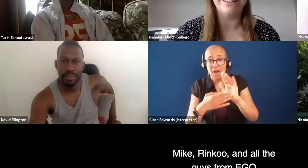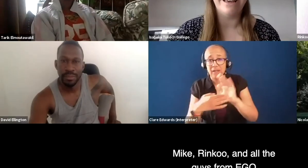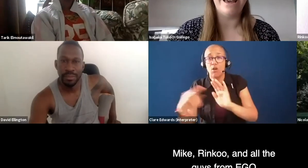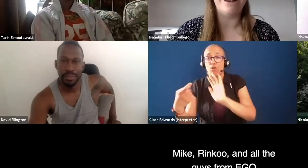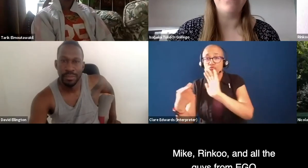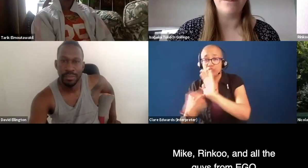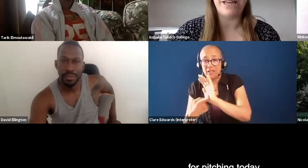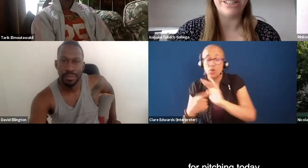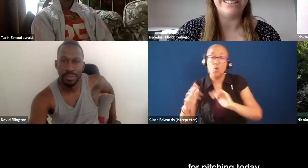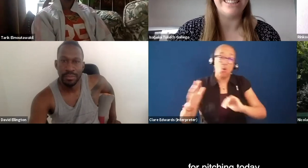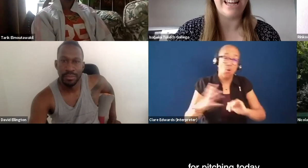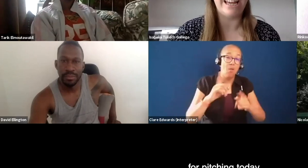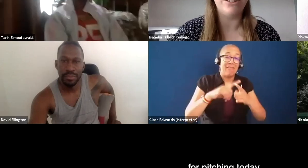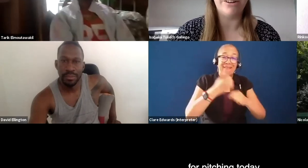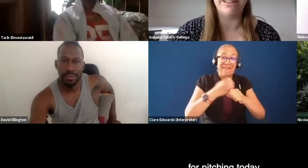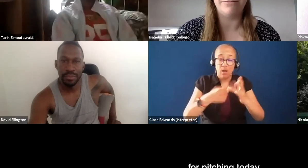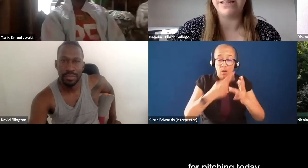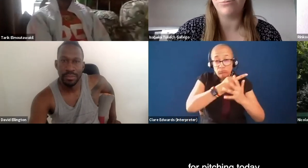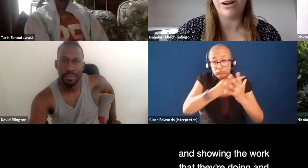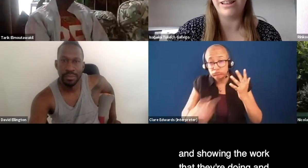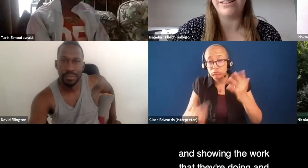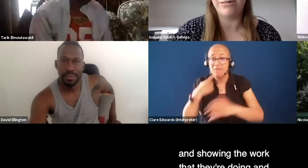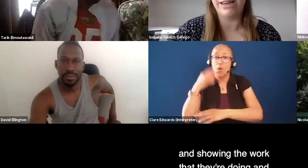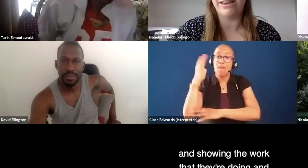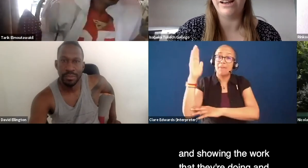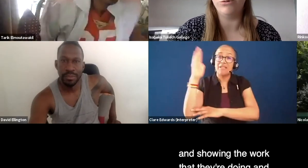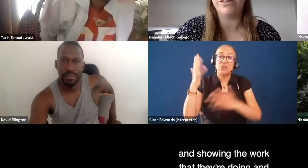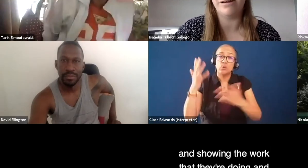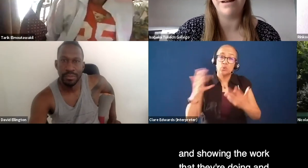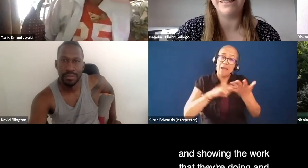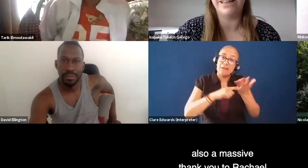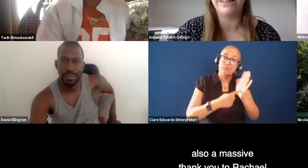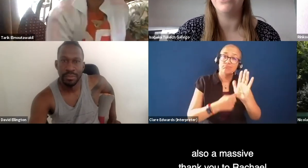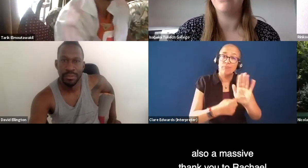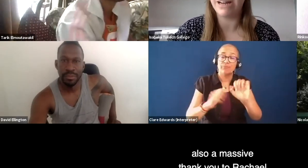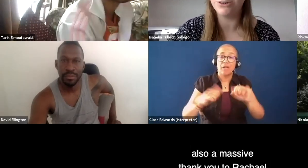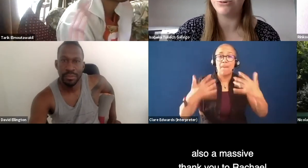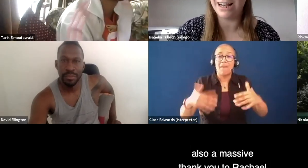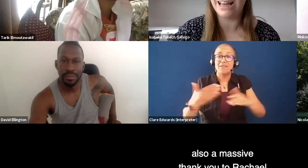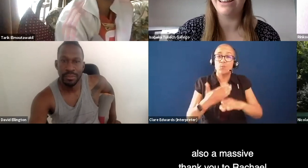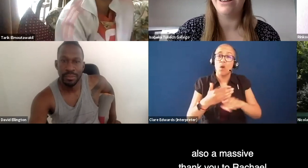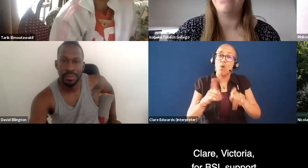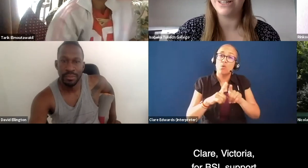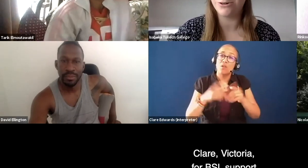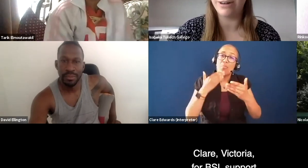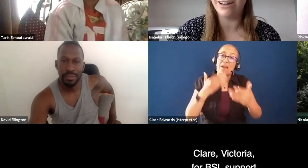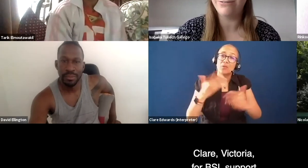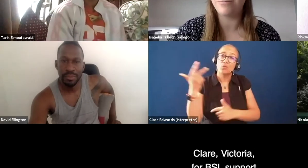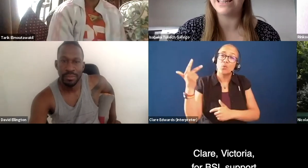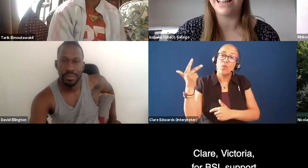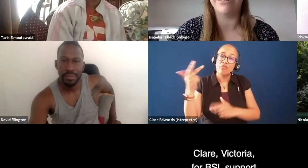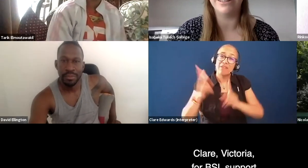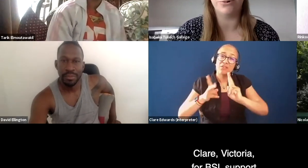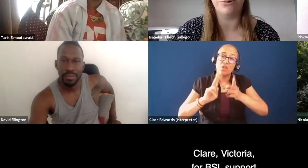Ego for pitching today and showing the amazing work that they're doing. And also a massive thank you to Rachel, Claire, Victoria